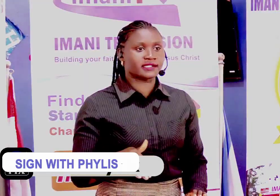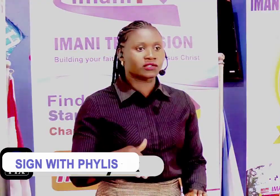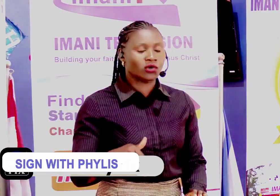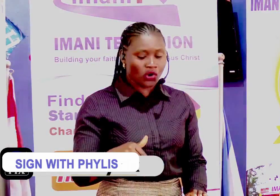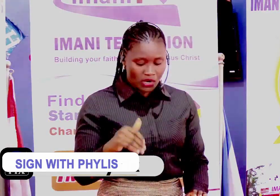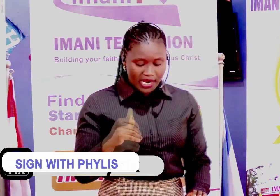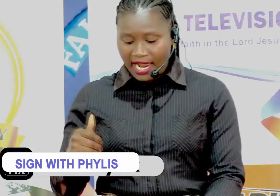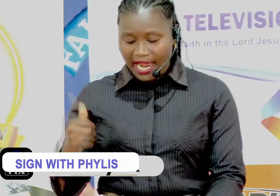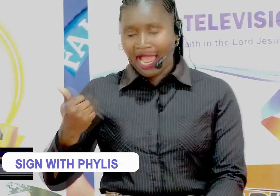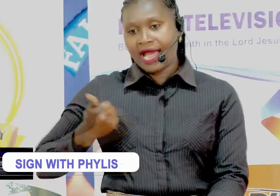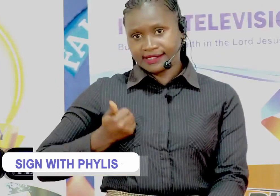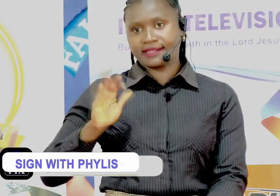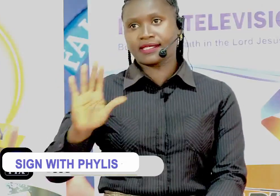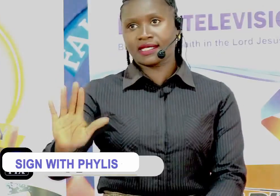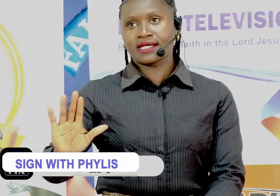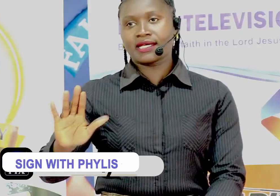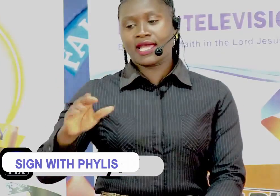So has.